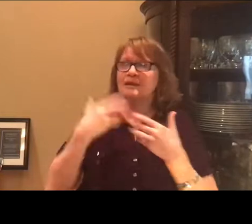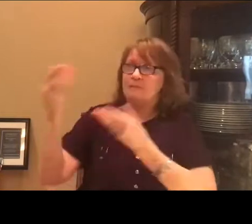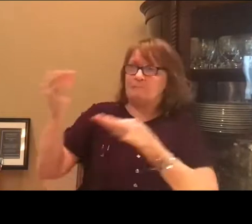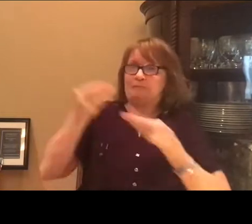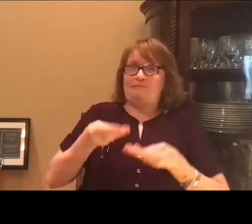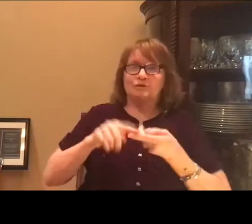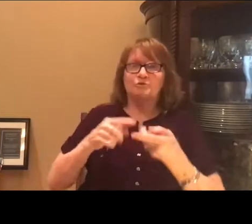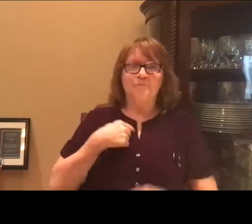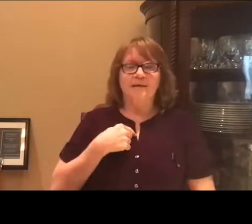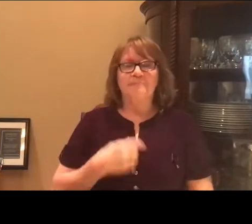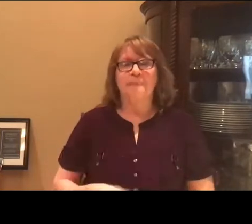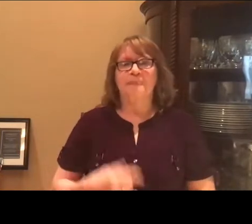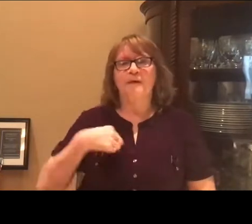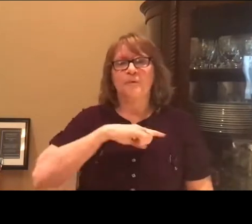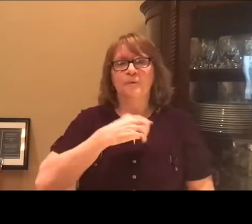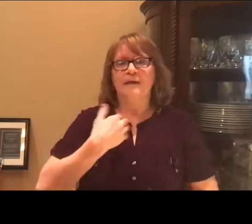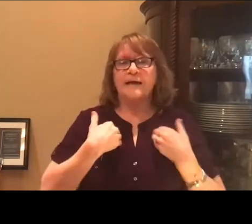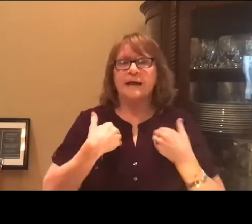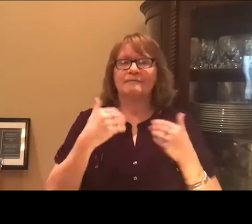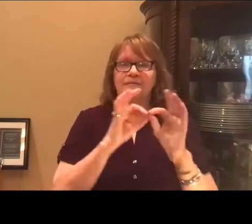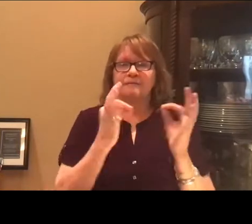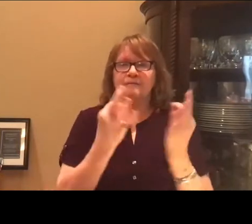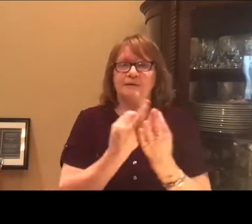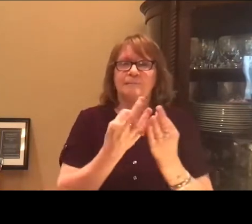have a family cabin up in Cobb Mountain, Lake County.